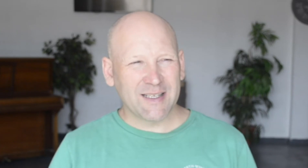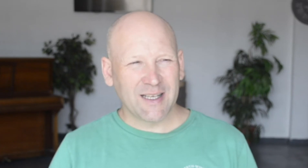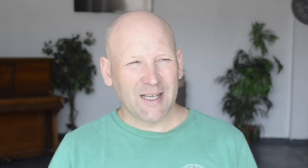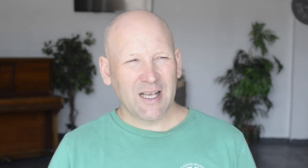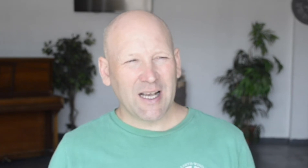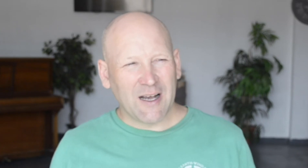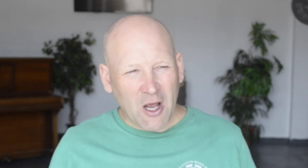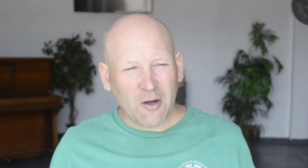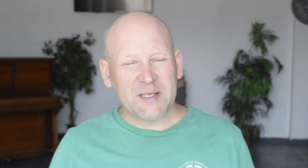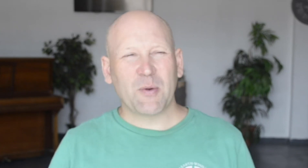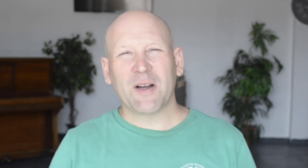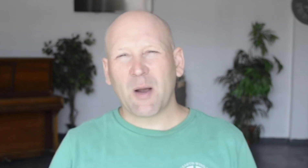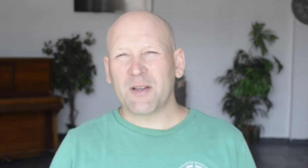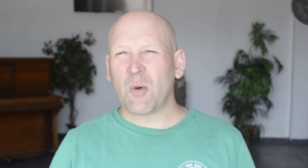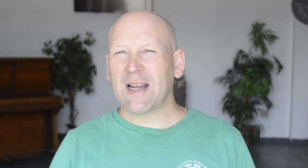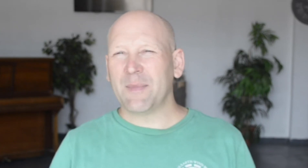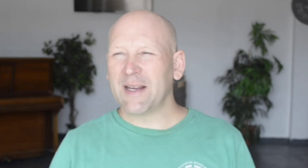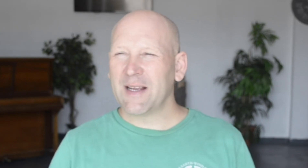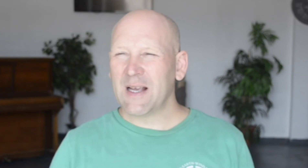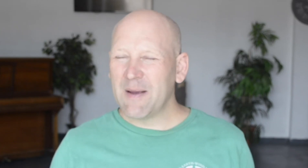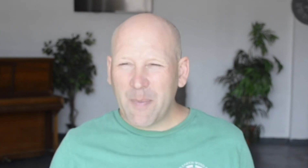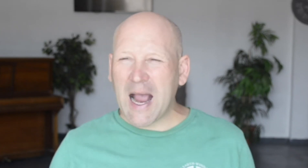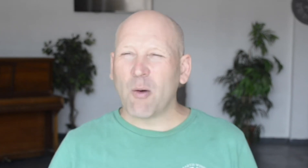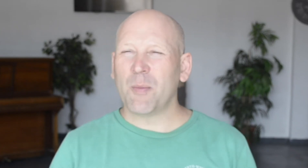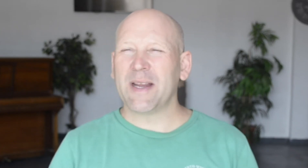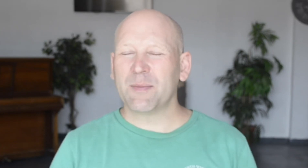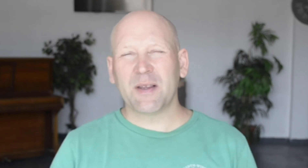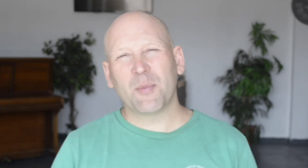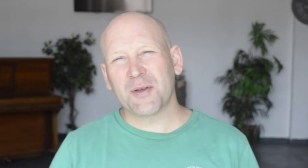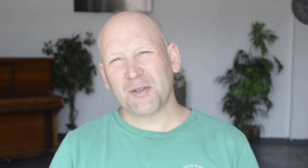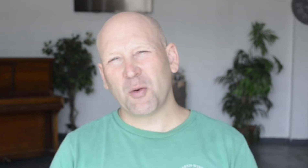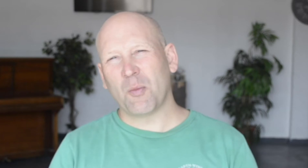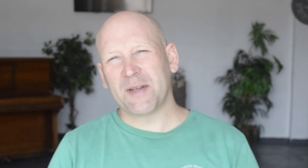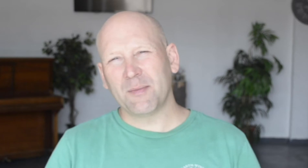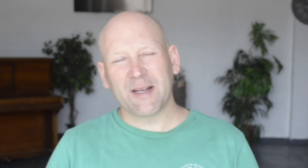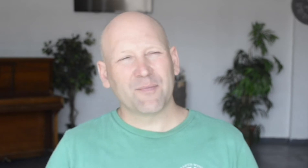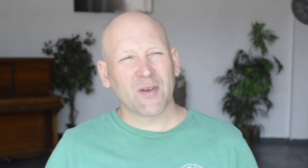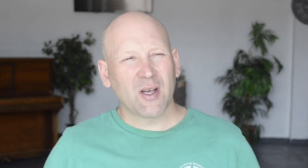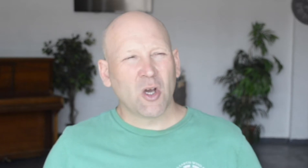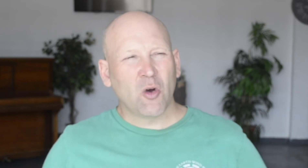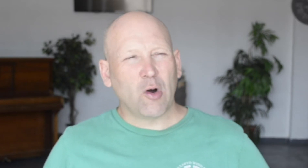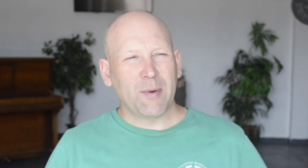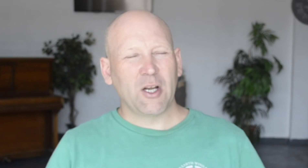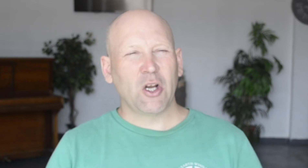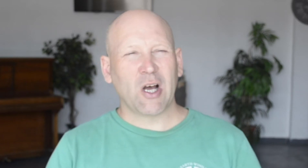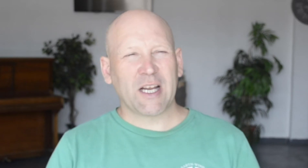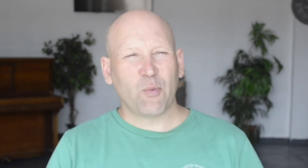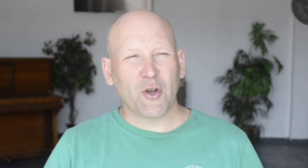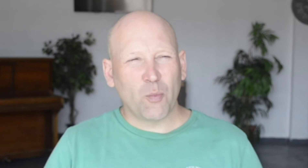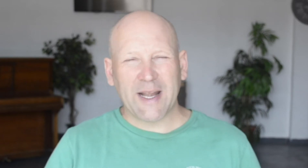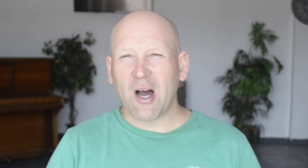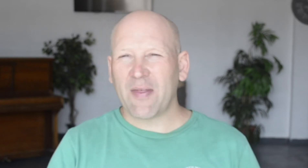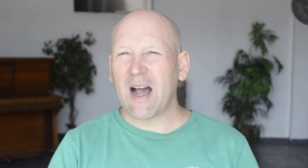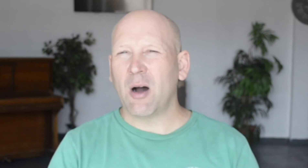did. And Holy Spirit, come and dwell in me. Empower me to be the person you want me to be. What would it look like if